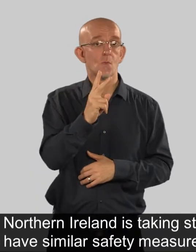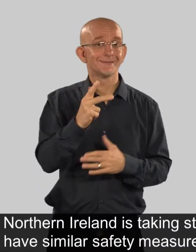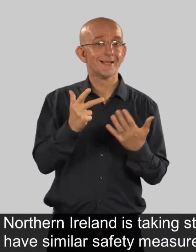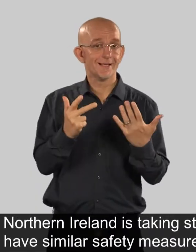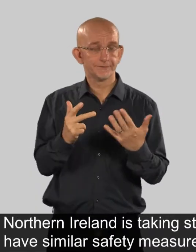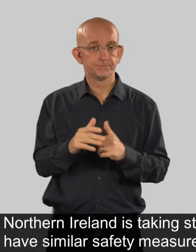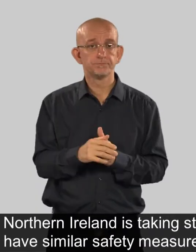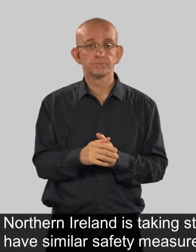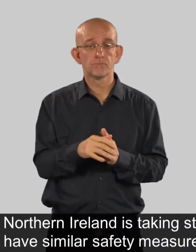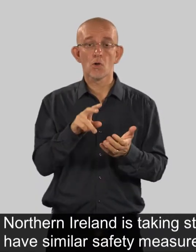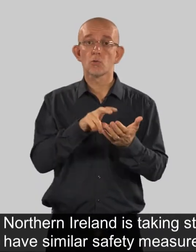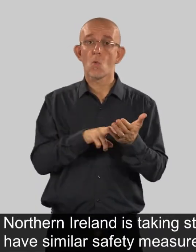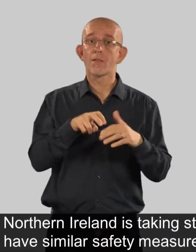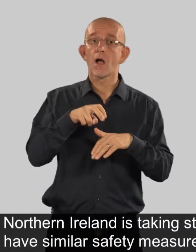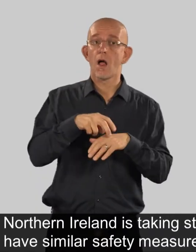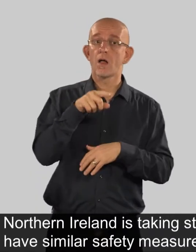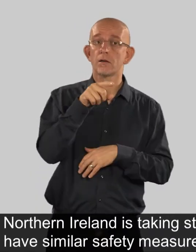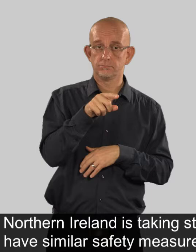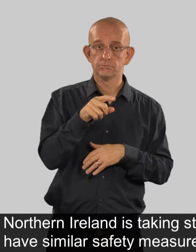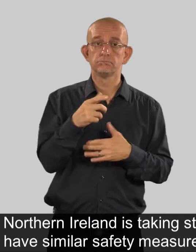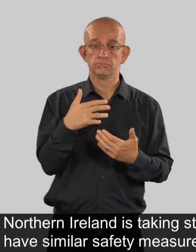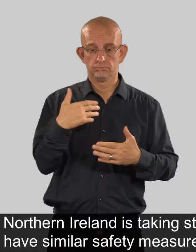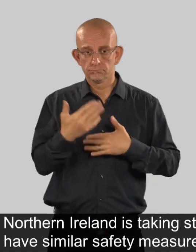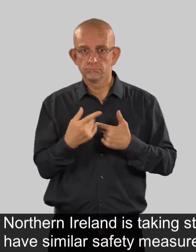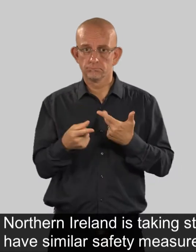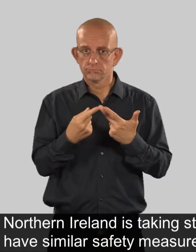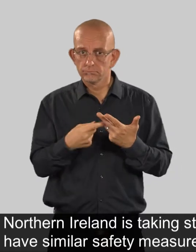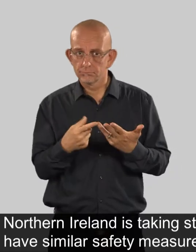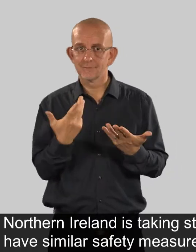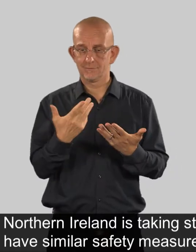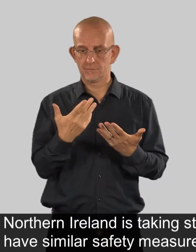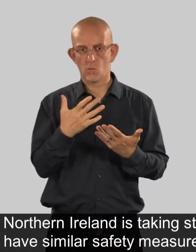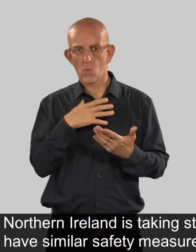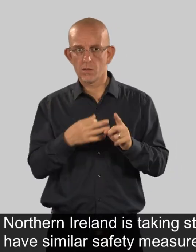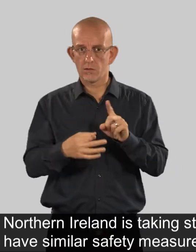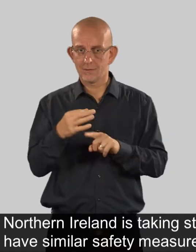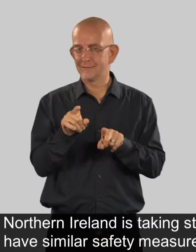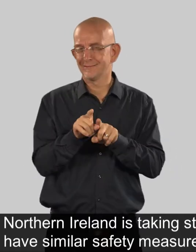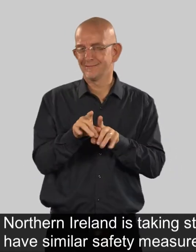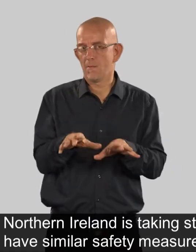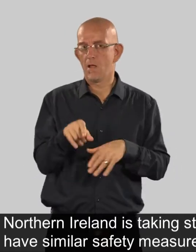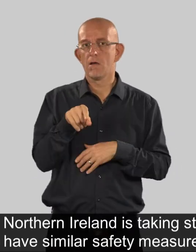28. Northern Ireland is taking steps to have similar safety measures.